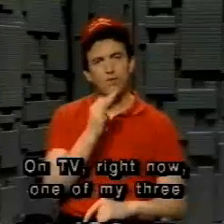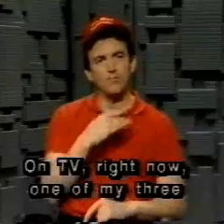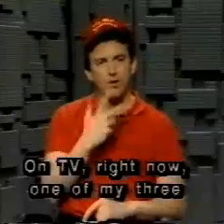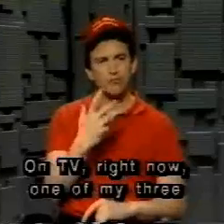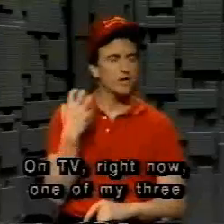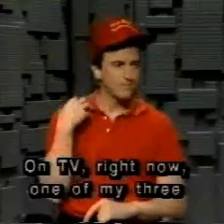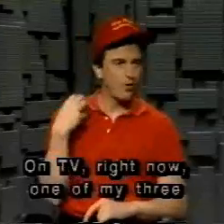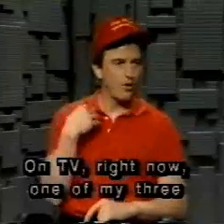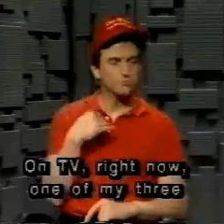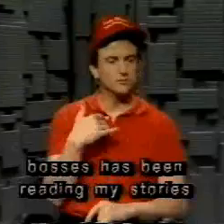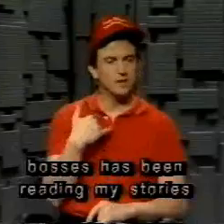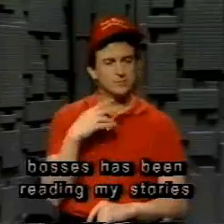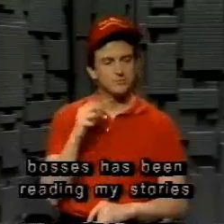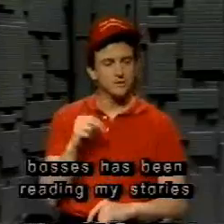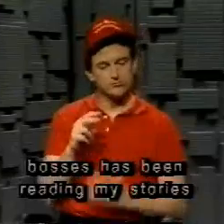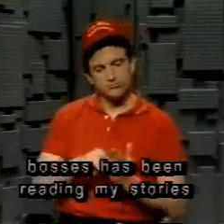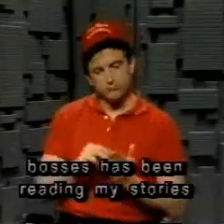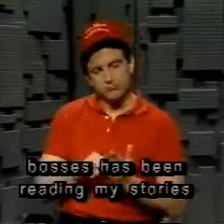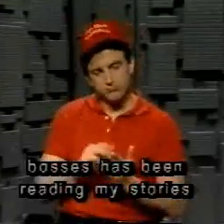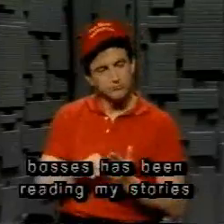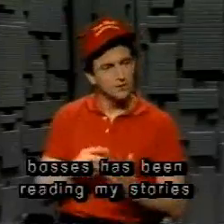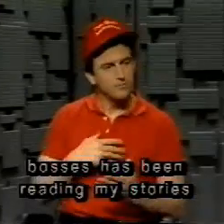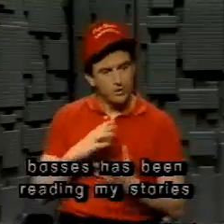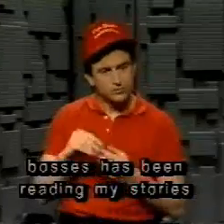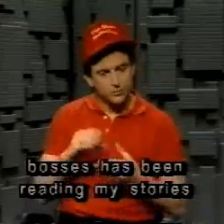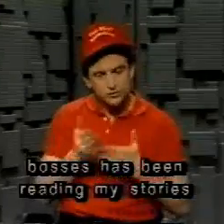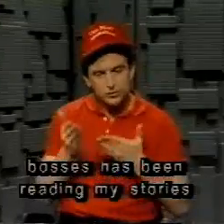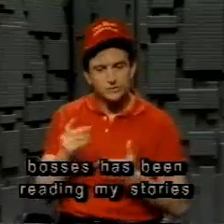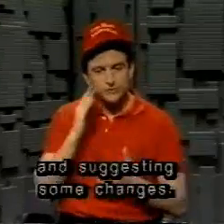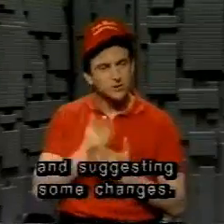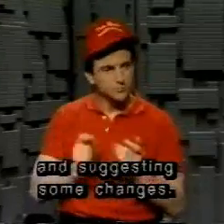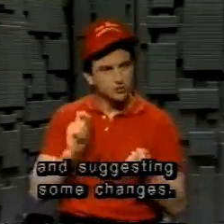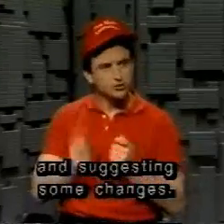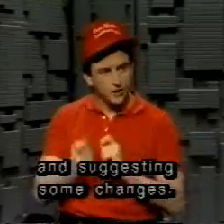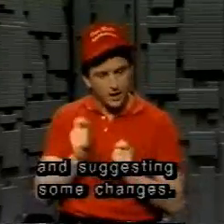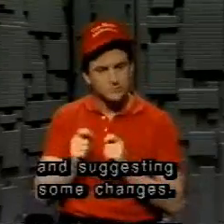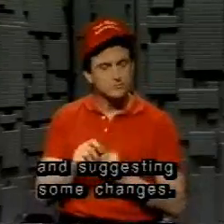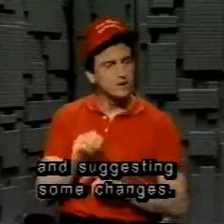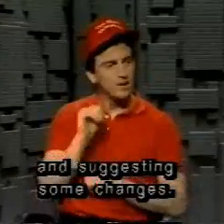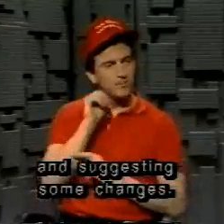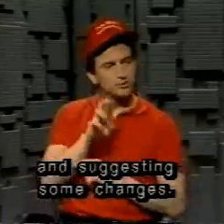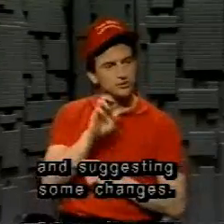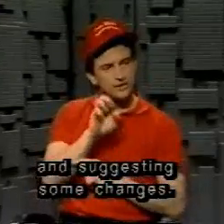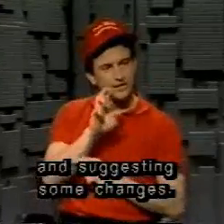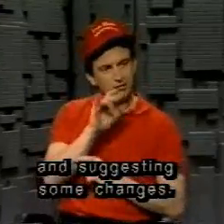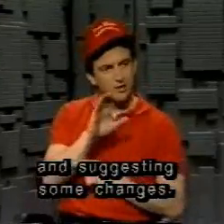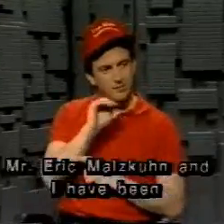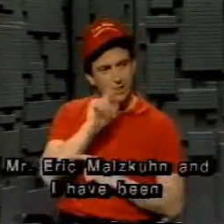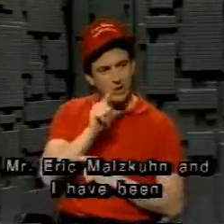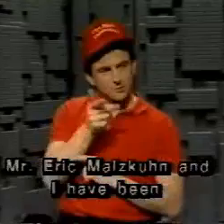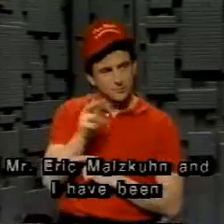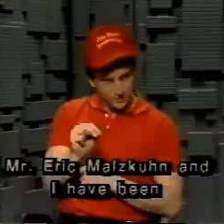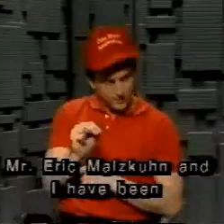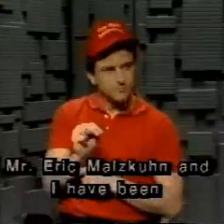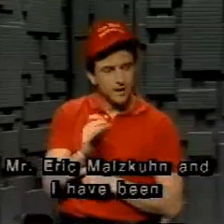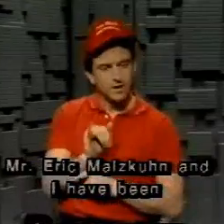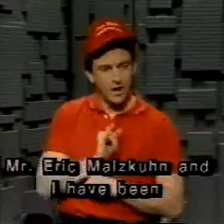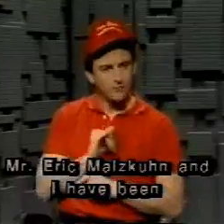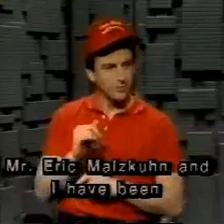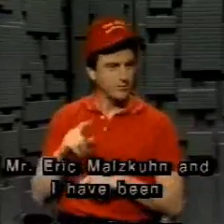one of my 3 bosses has been reading my stories and suggesting some changes. Mr. Eric Malsgren and I have